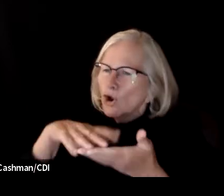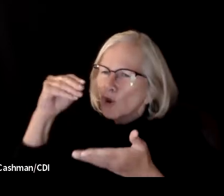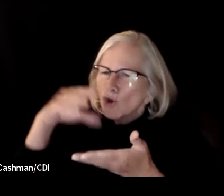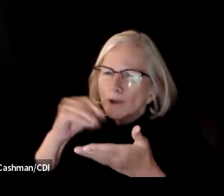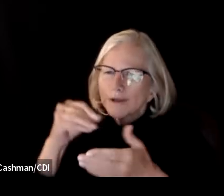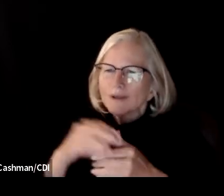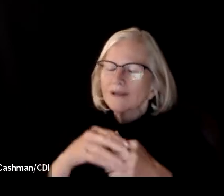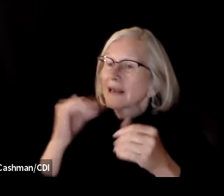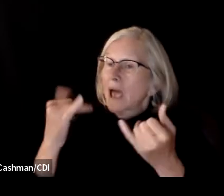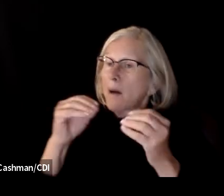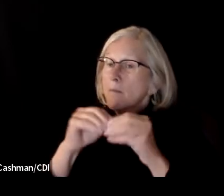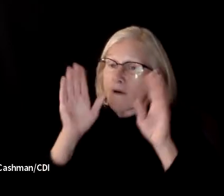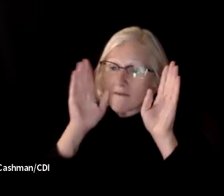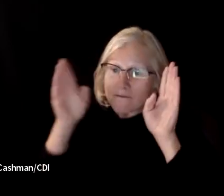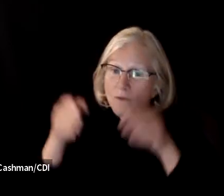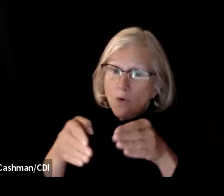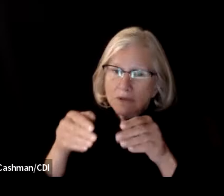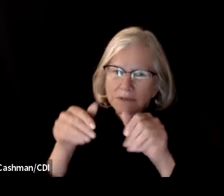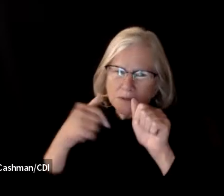recommendations.